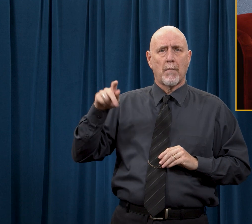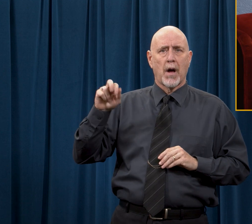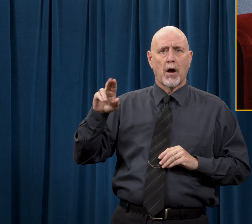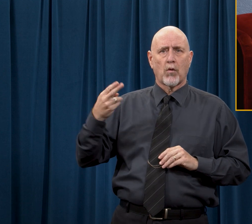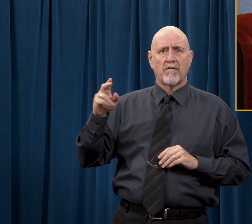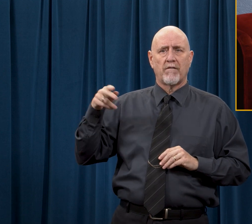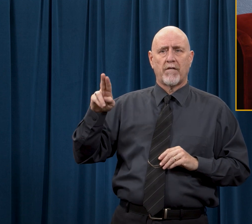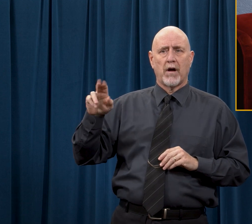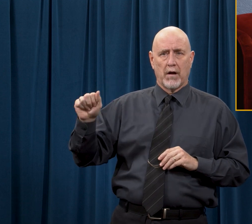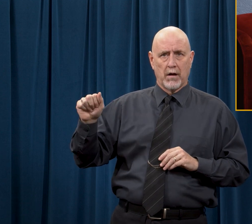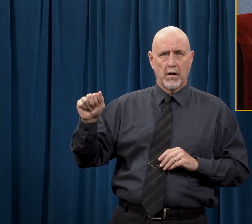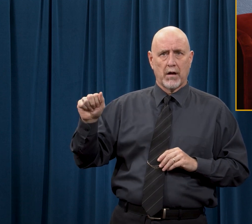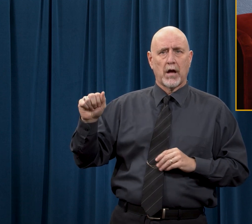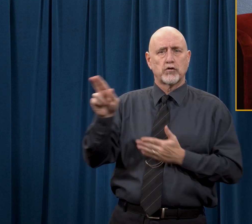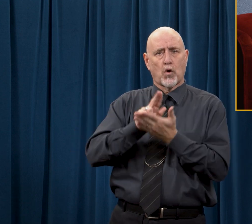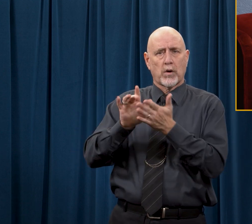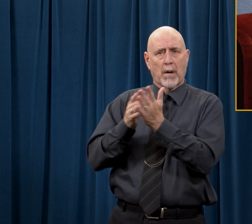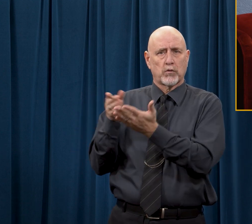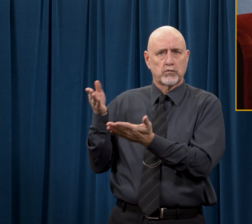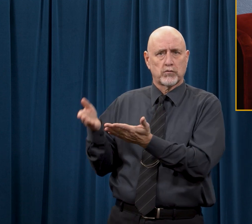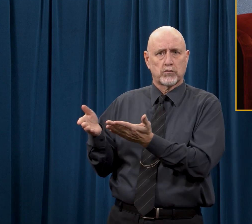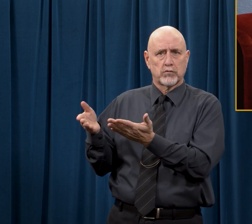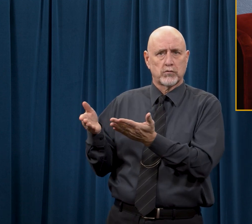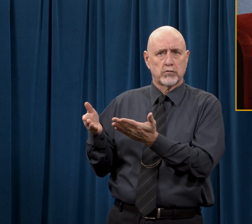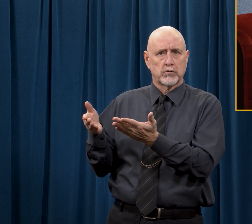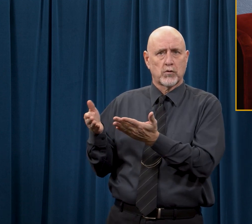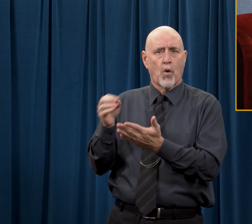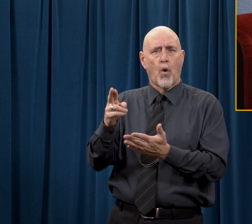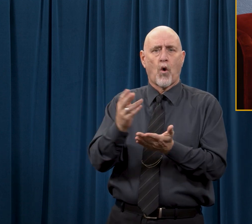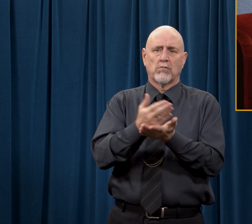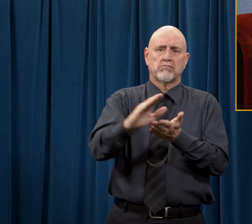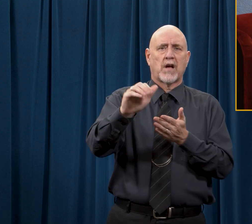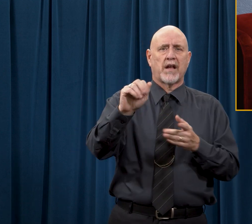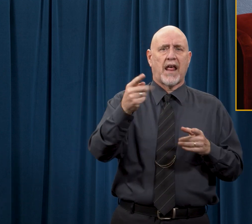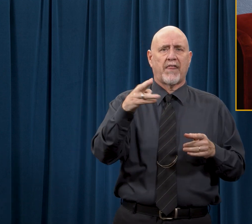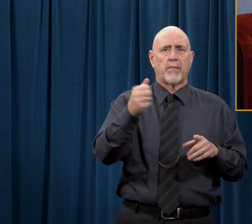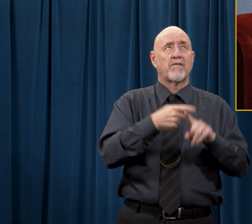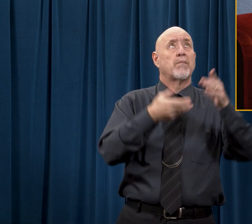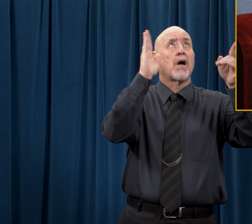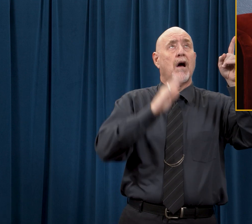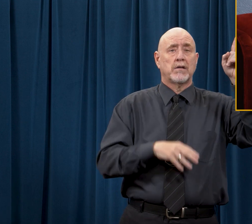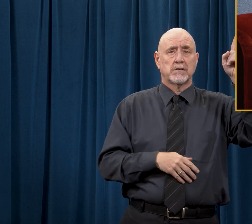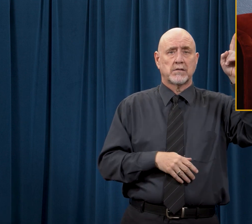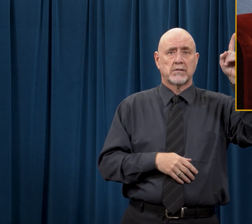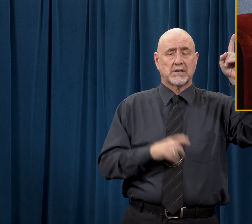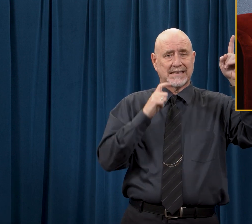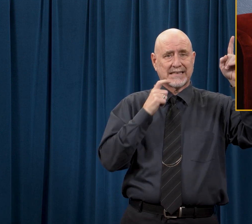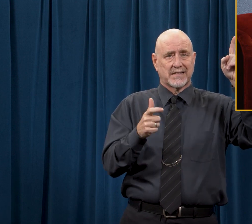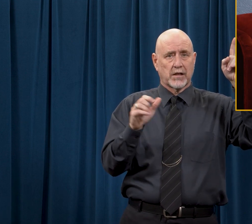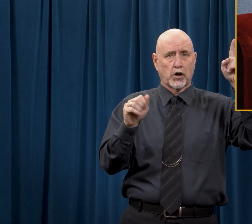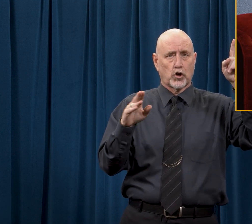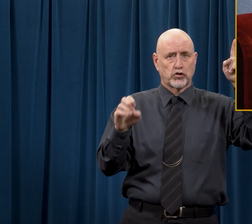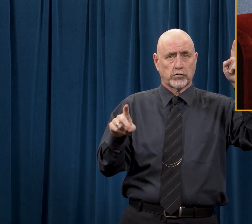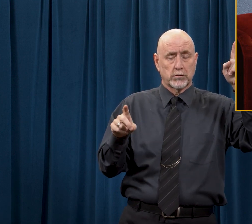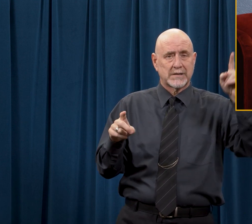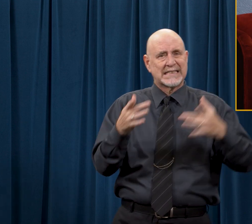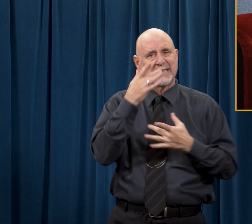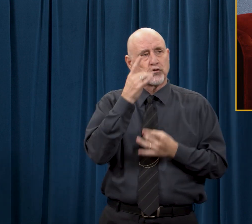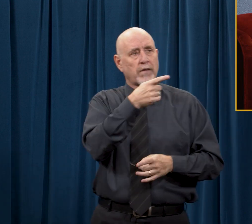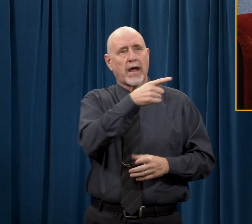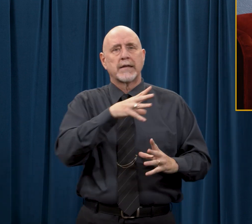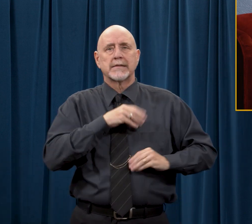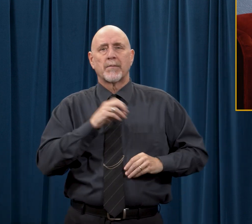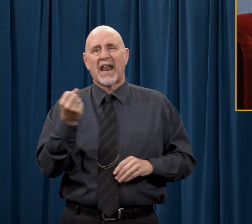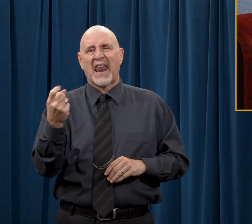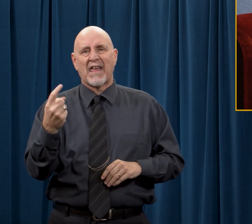the Apocrypha as part of the Holy Scriptures, or be anathema from God. Interestingly,